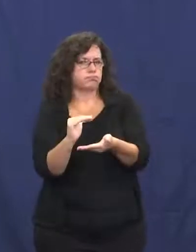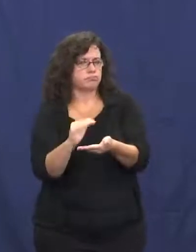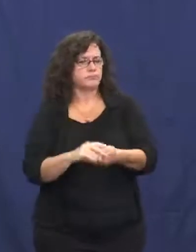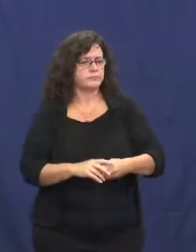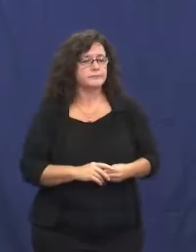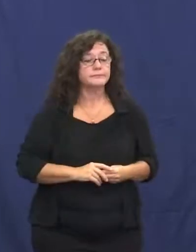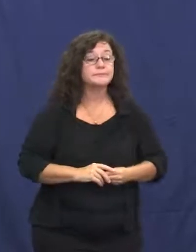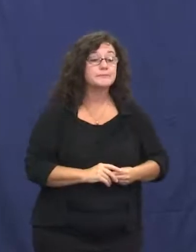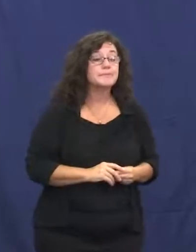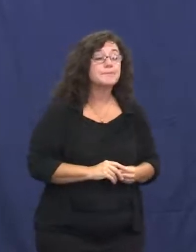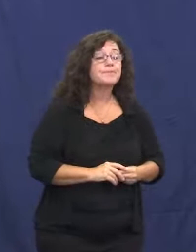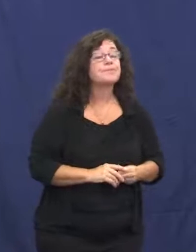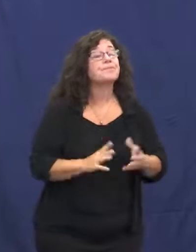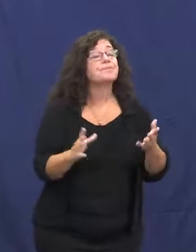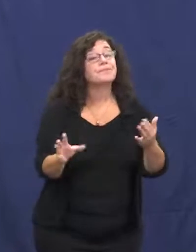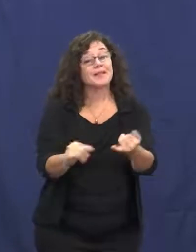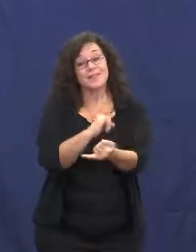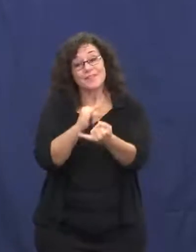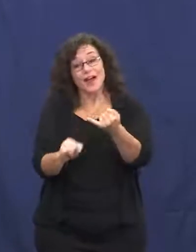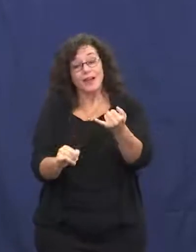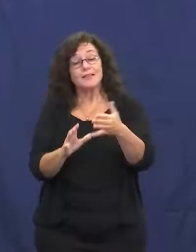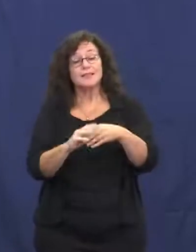Finally, in terms of numbers, we're also reporting